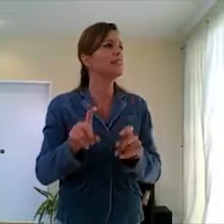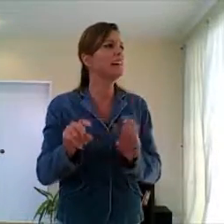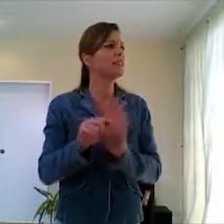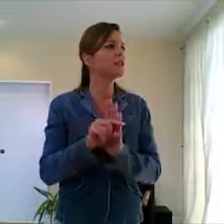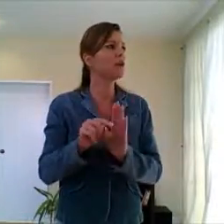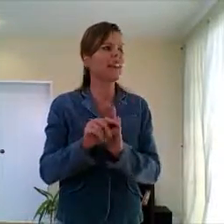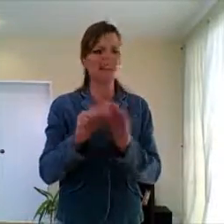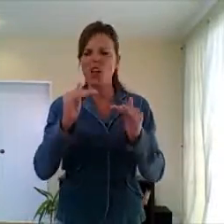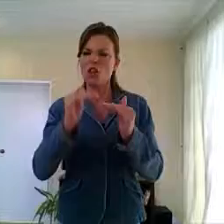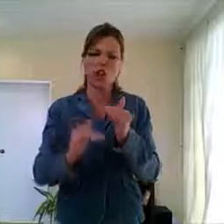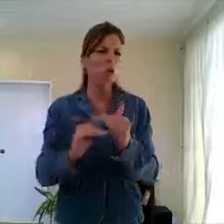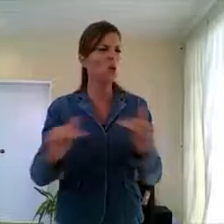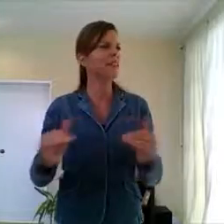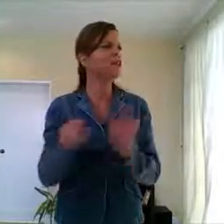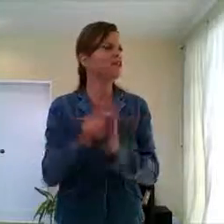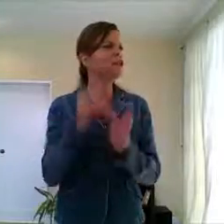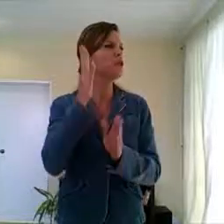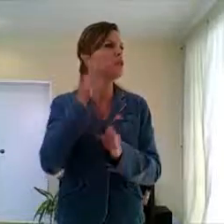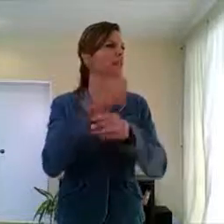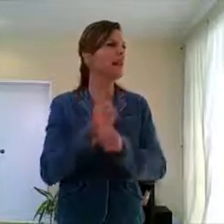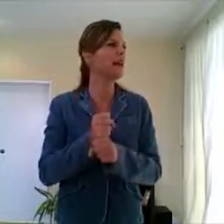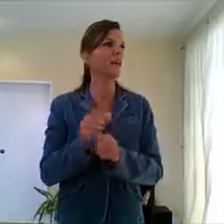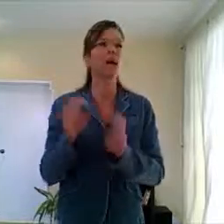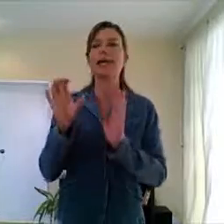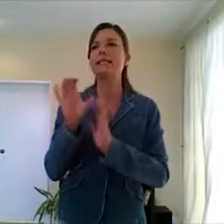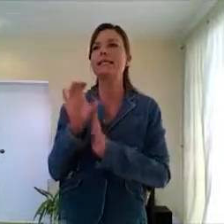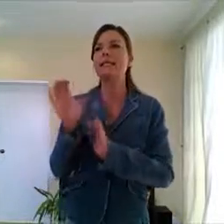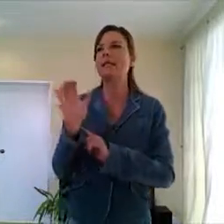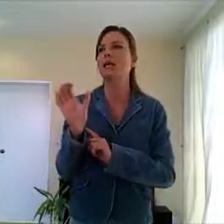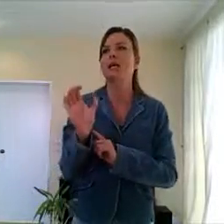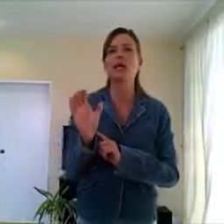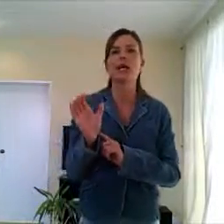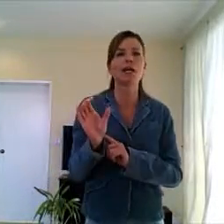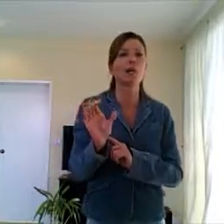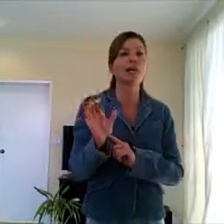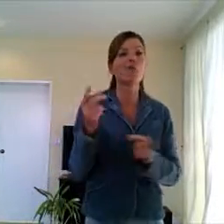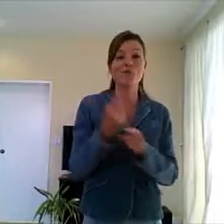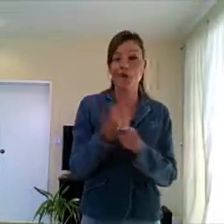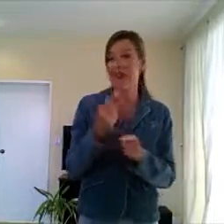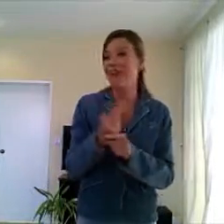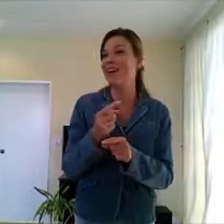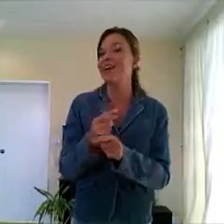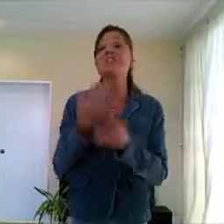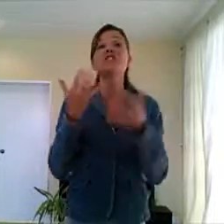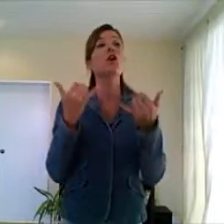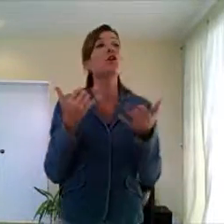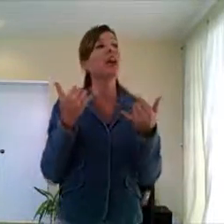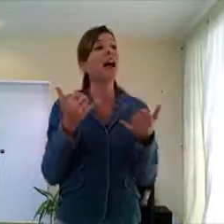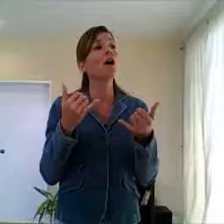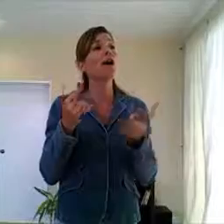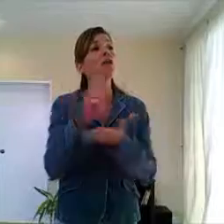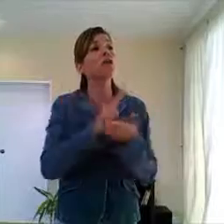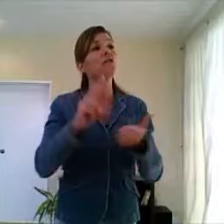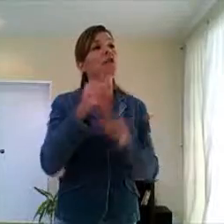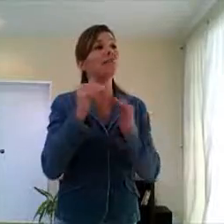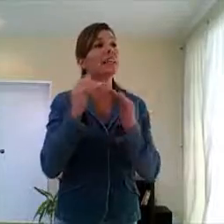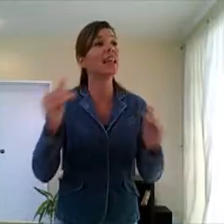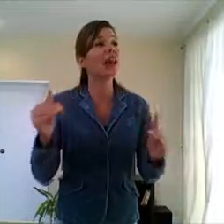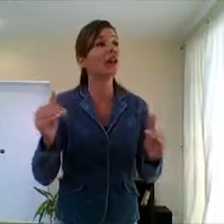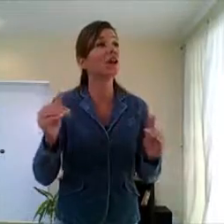Okay. Now, at the university level, what grade are many students striving to get? They say, I just want to get a...